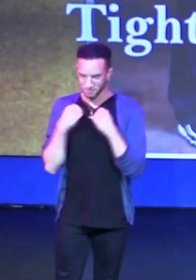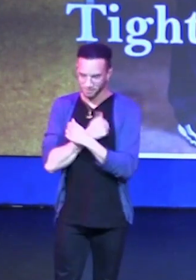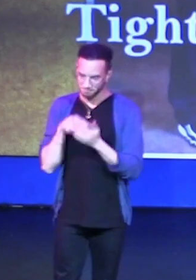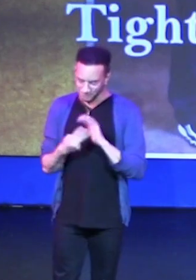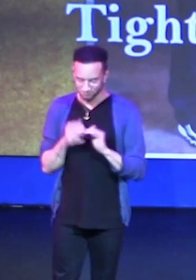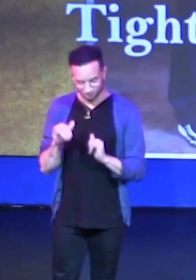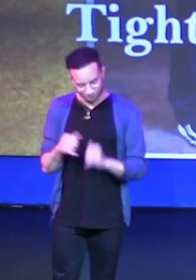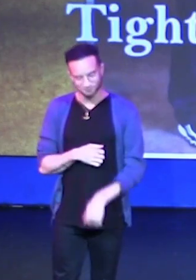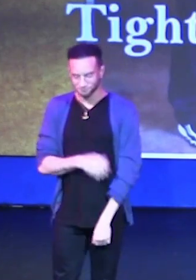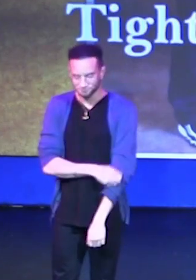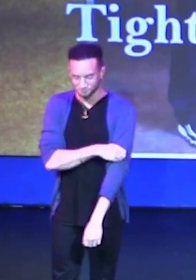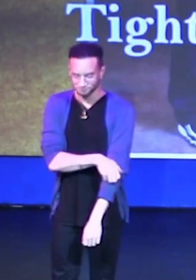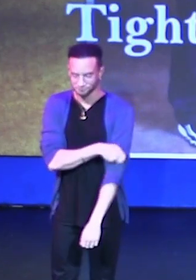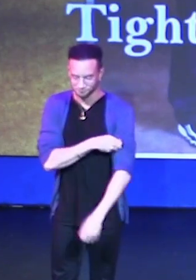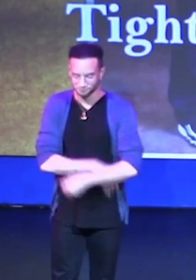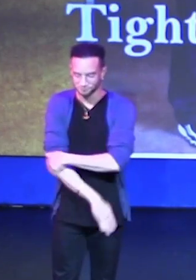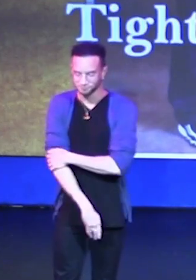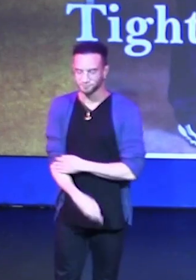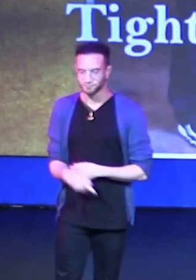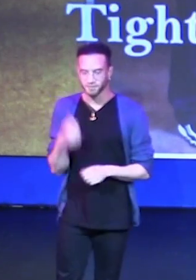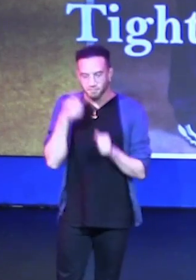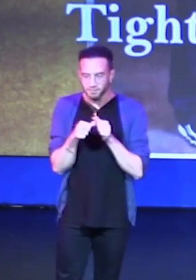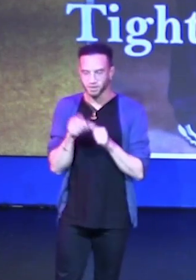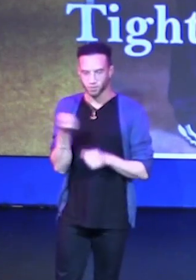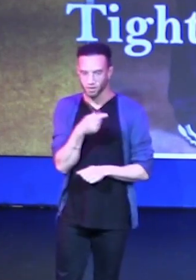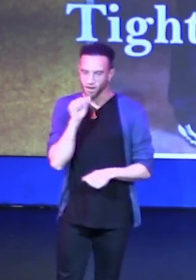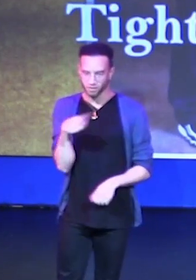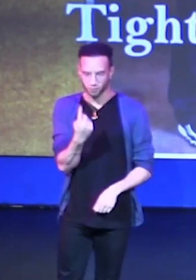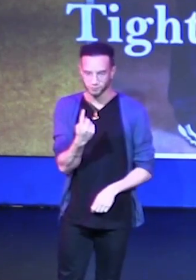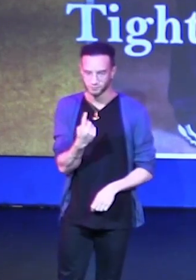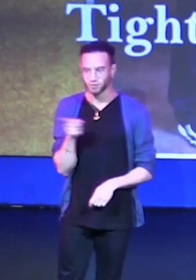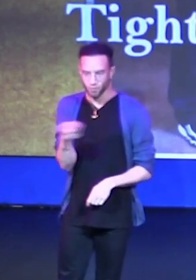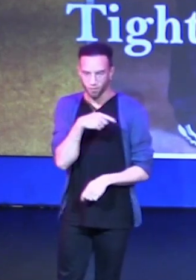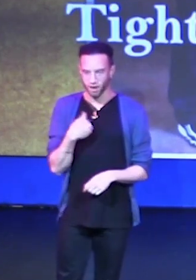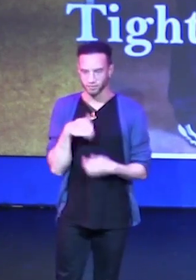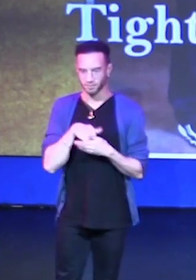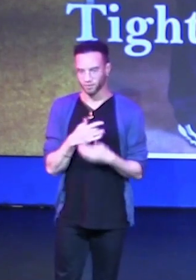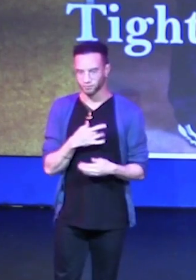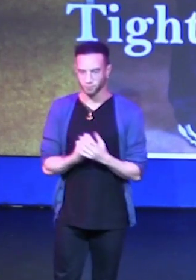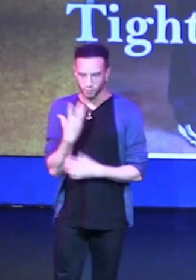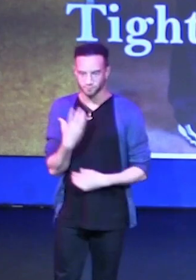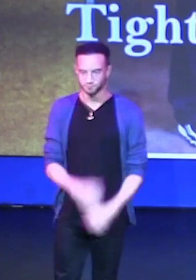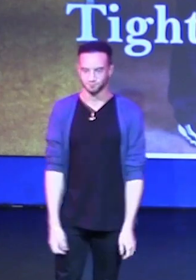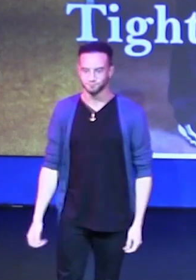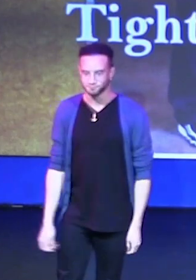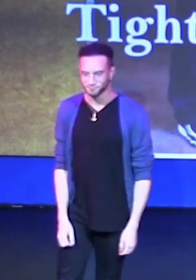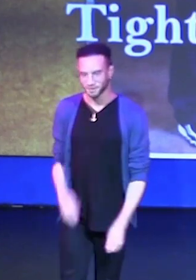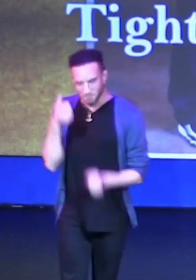And I'm thankful for that person who told me to love myself. And remember, if you feel alone, you are not alone, and you